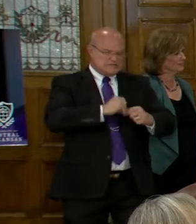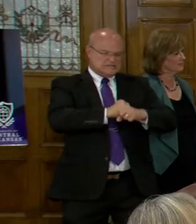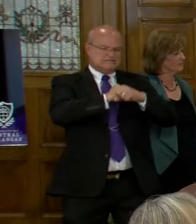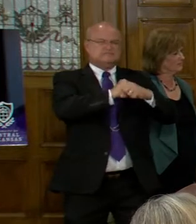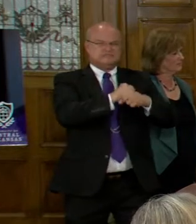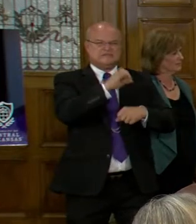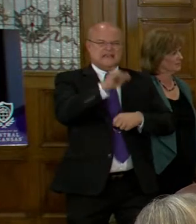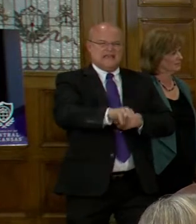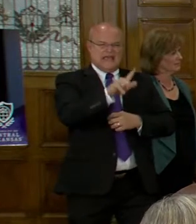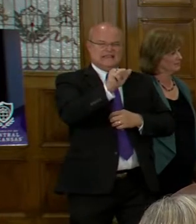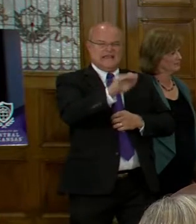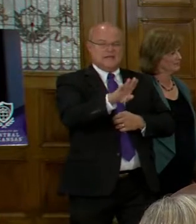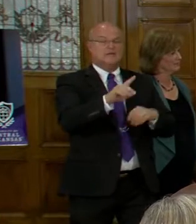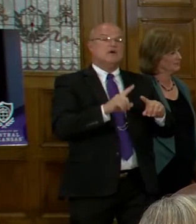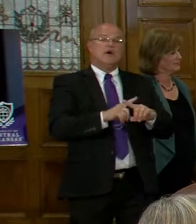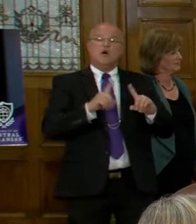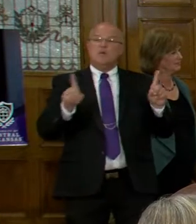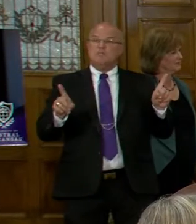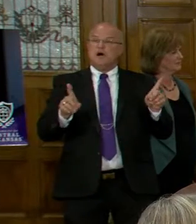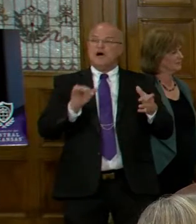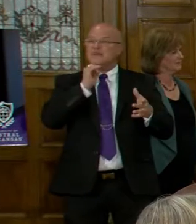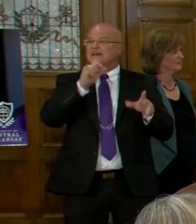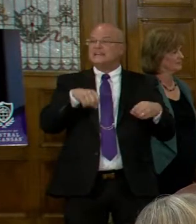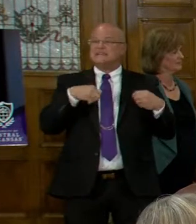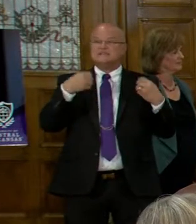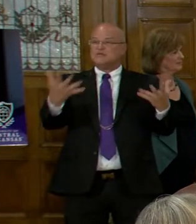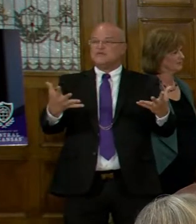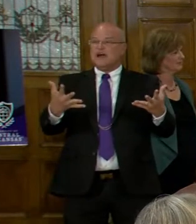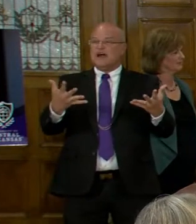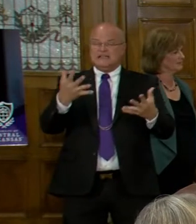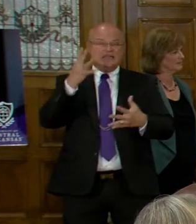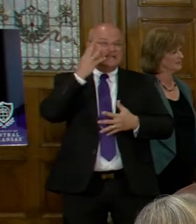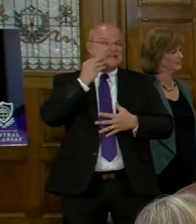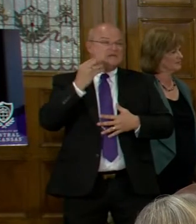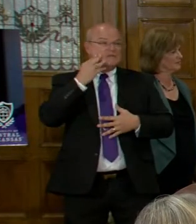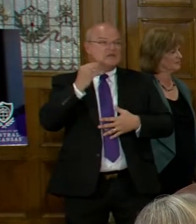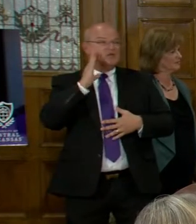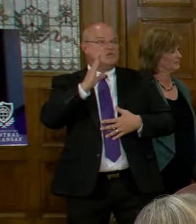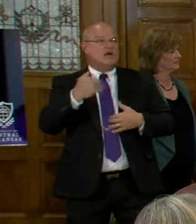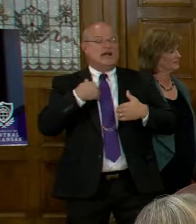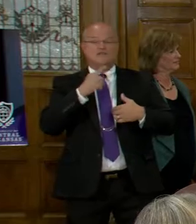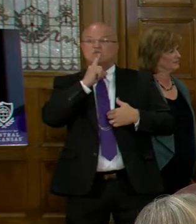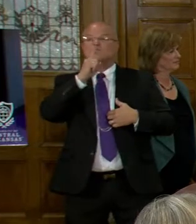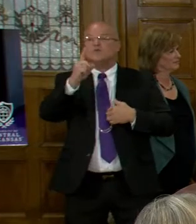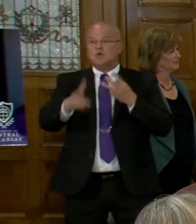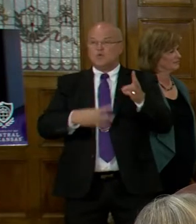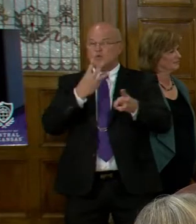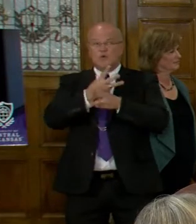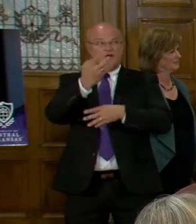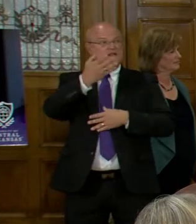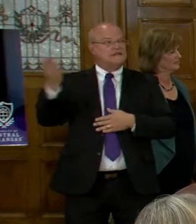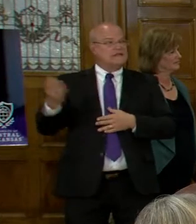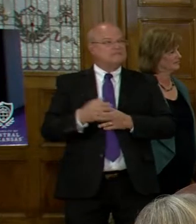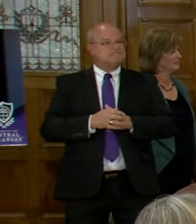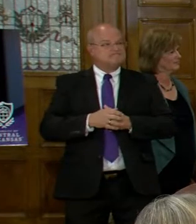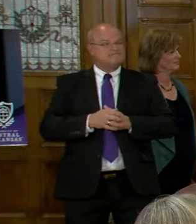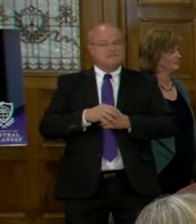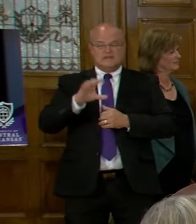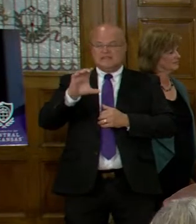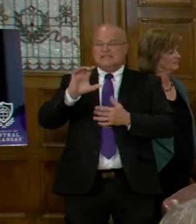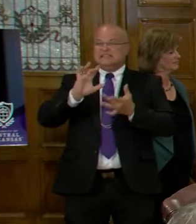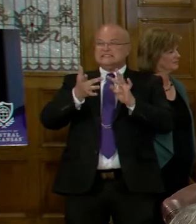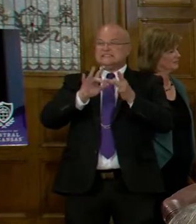laboratory. But that doesn't provide the sorts of experiences that you're going to get in the real world. What a cyber range can